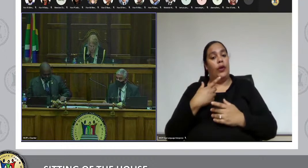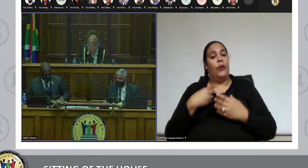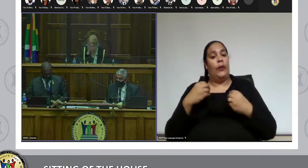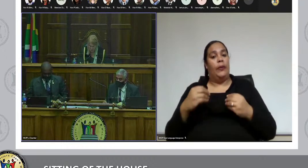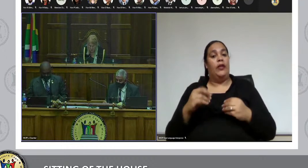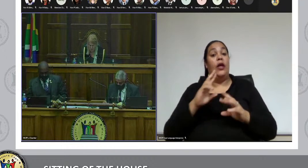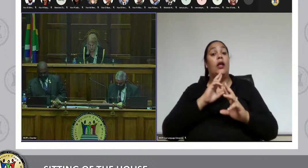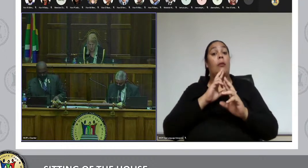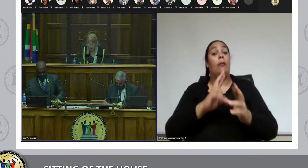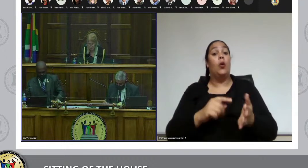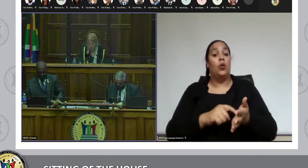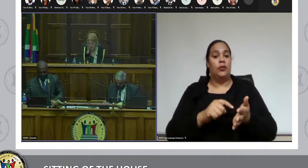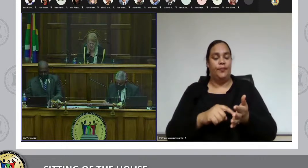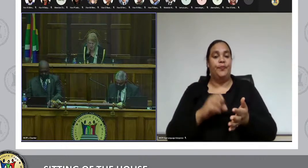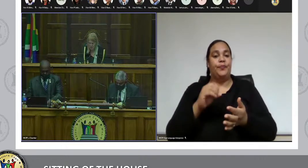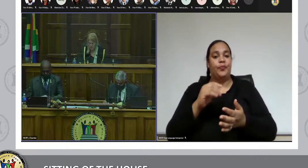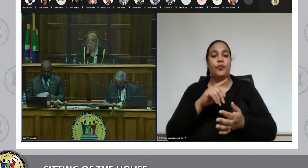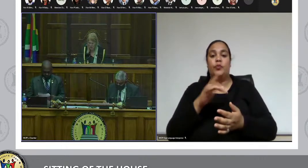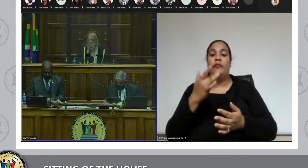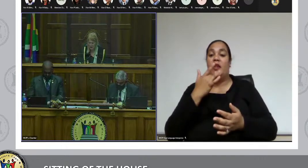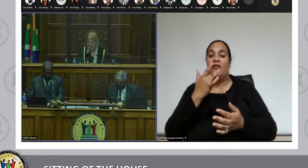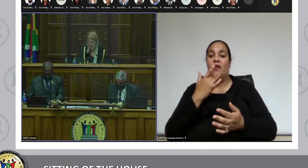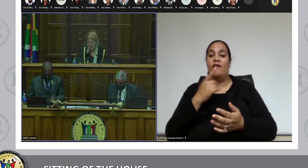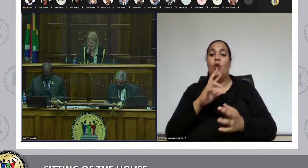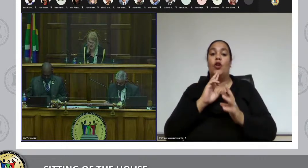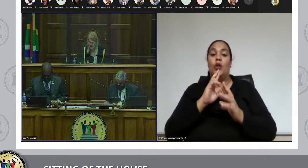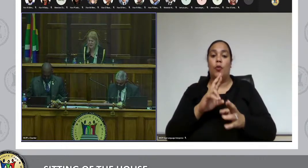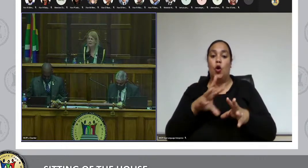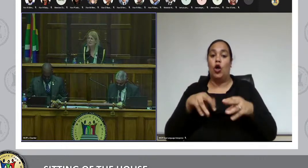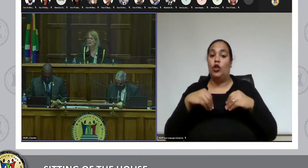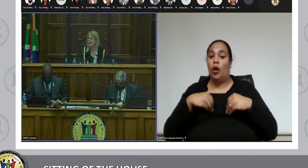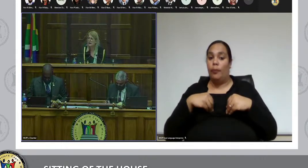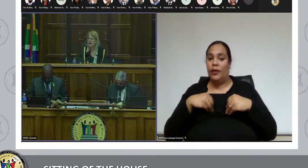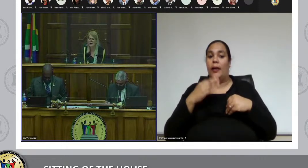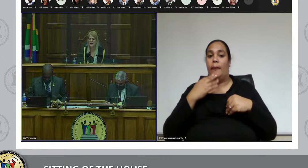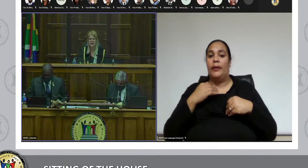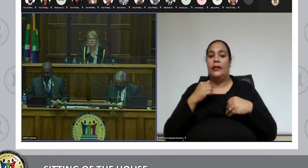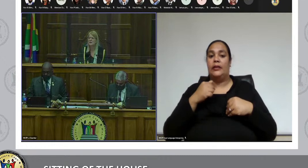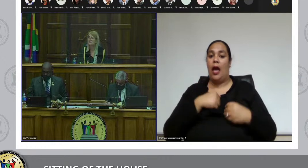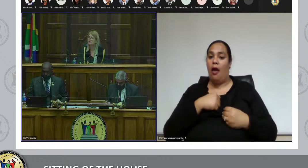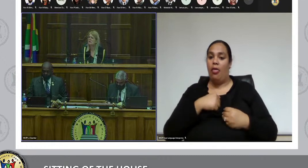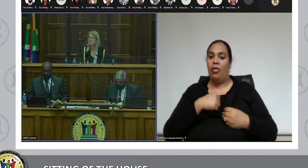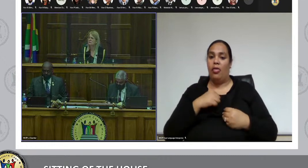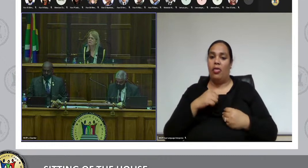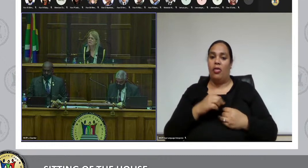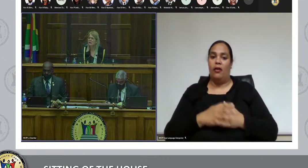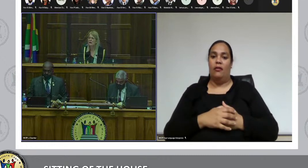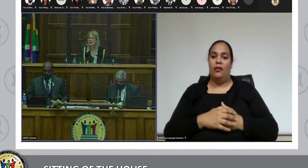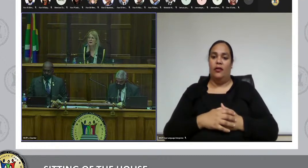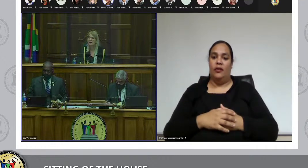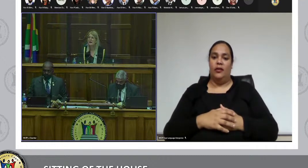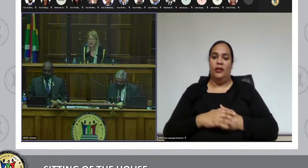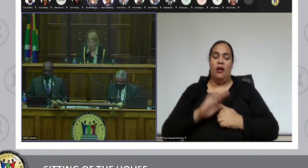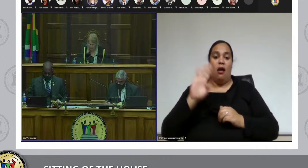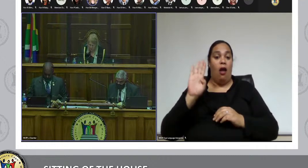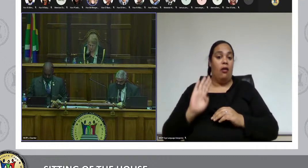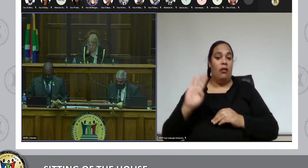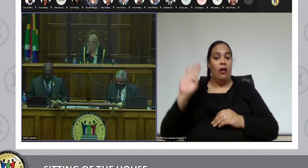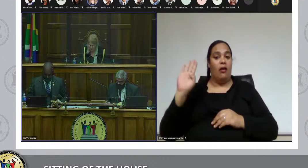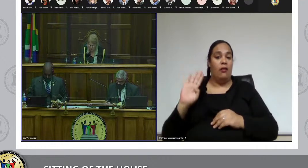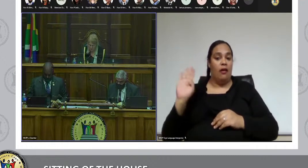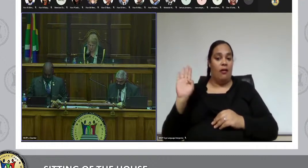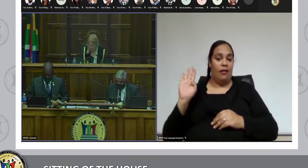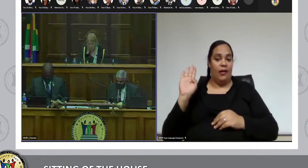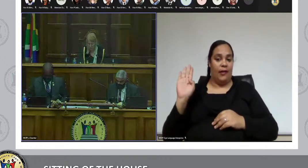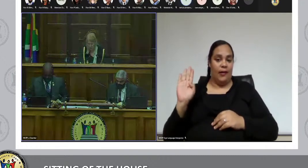the report. So those in favour of the report being adopted, please say aye. Aye. Okay,